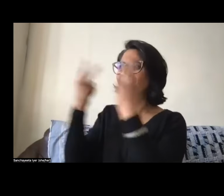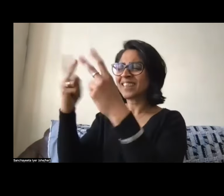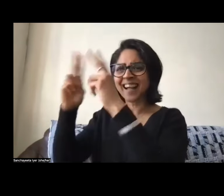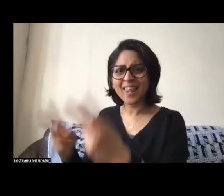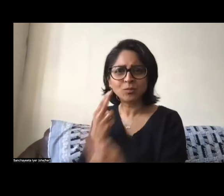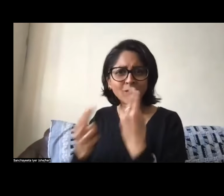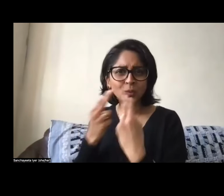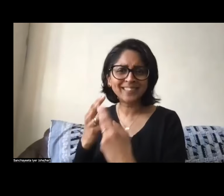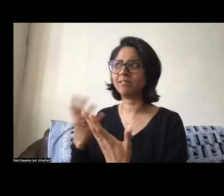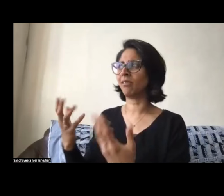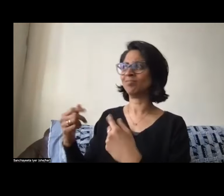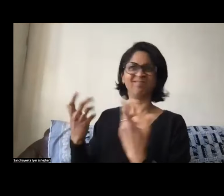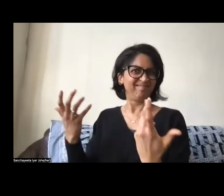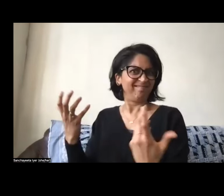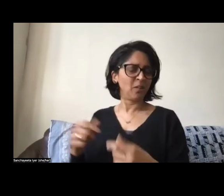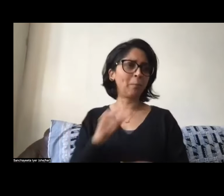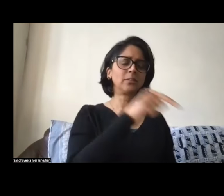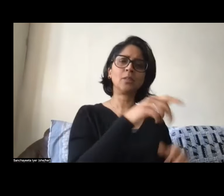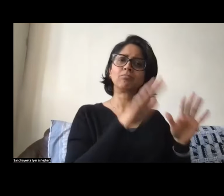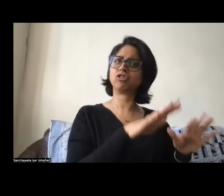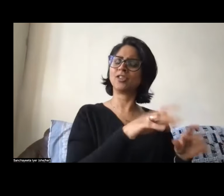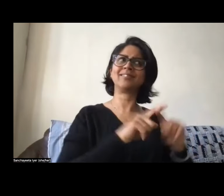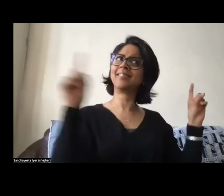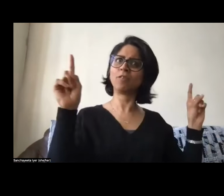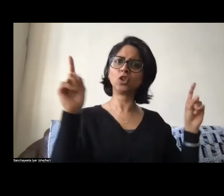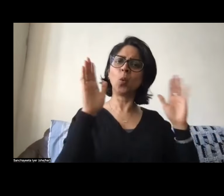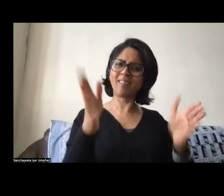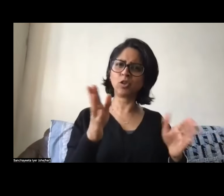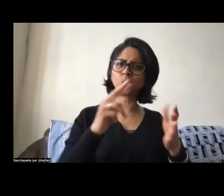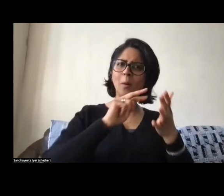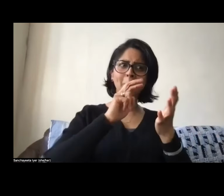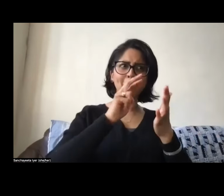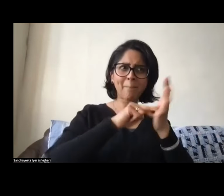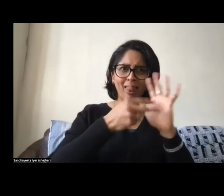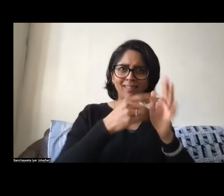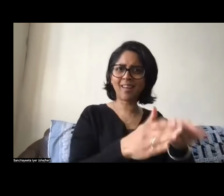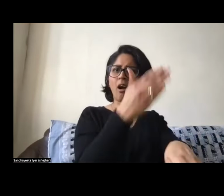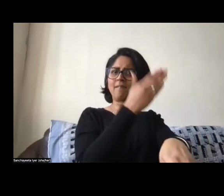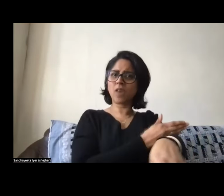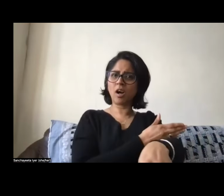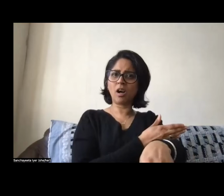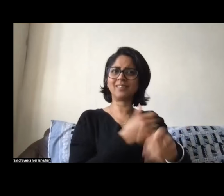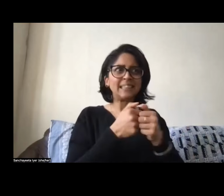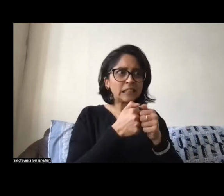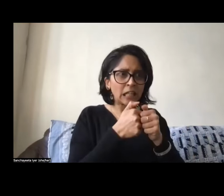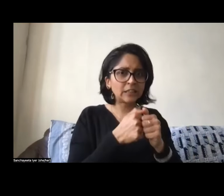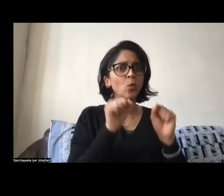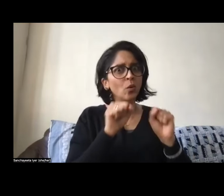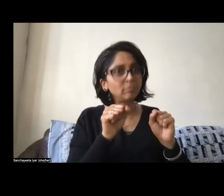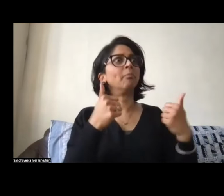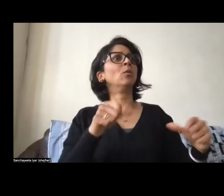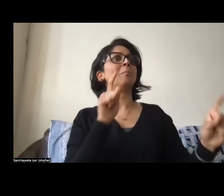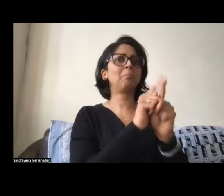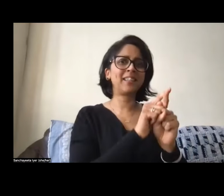deaf people, you know, they were used to, in their home country, go and visit other deaf families' homes and have meals and things like that. And it would be